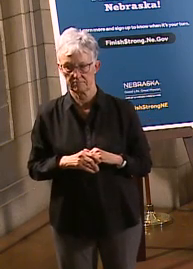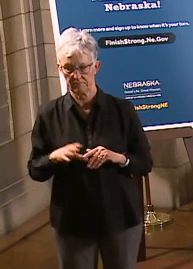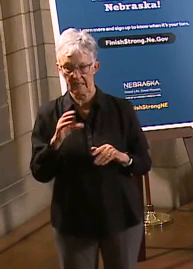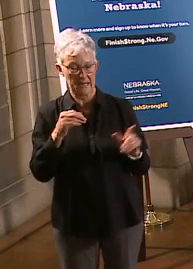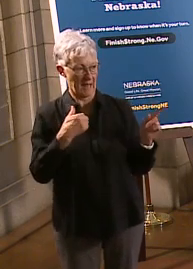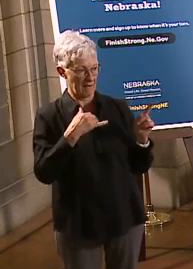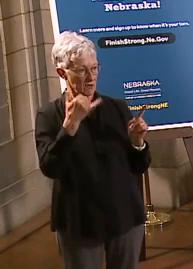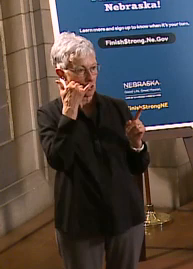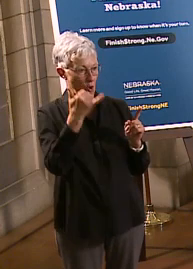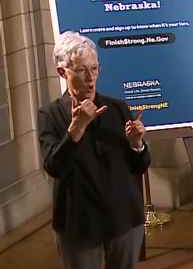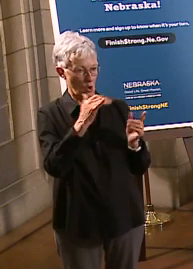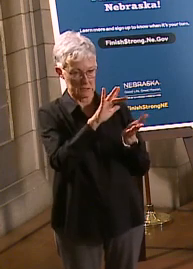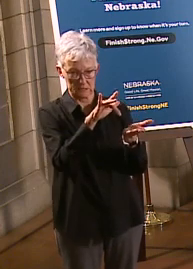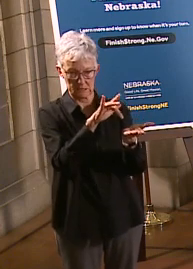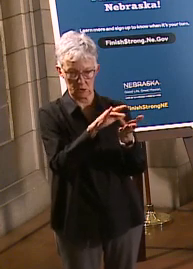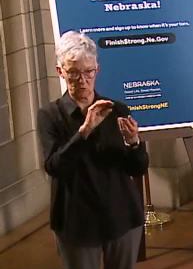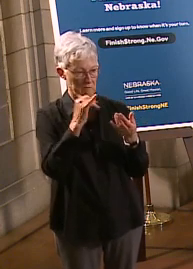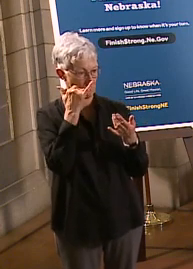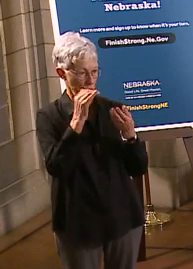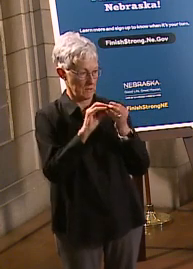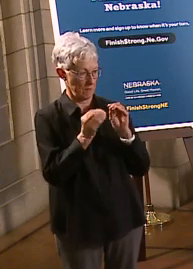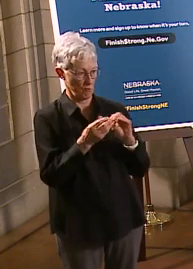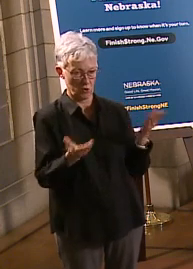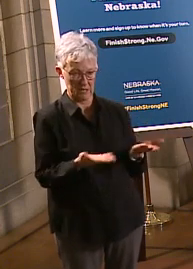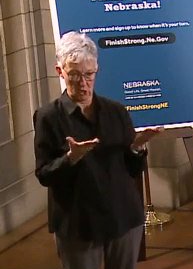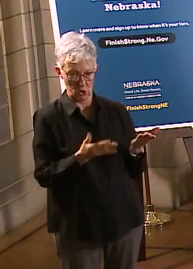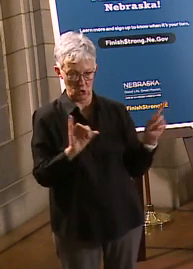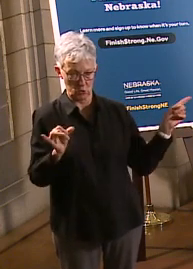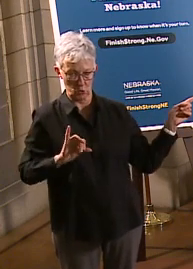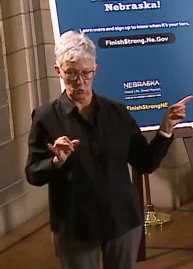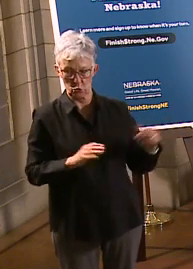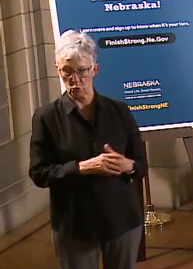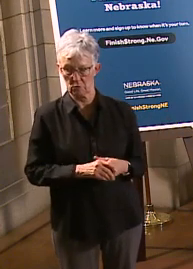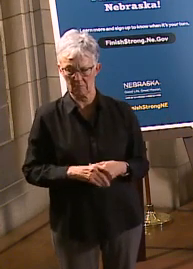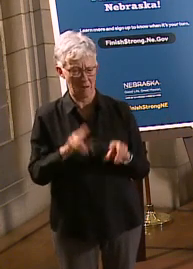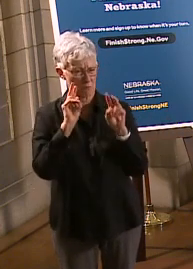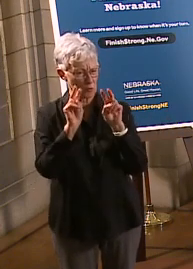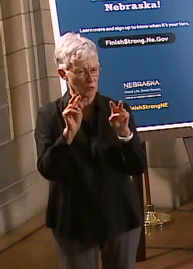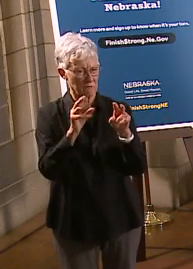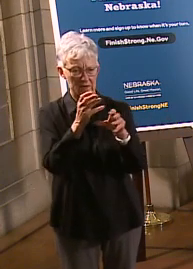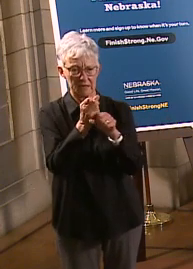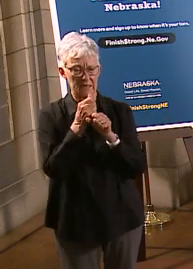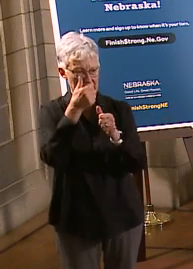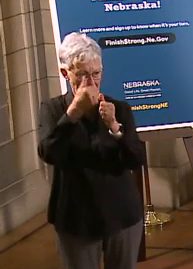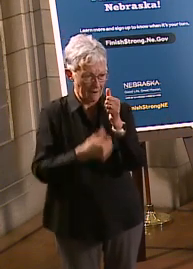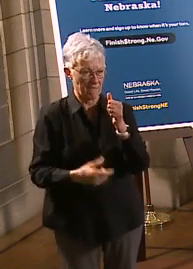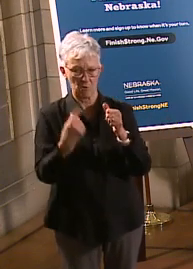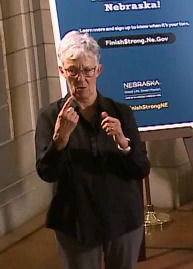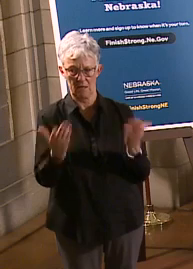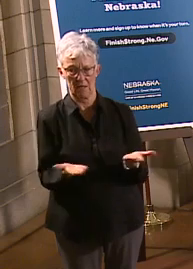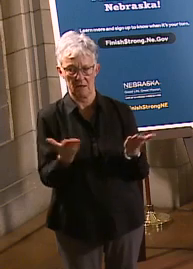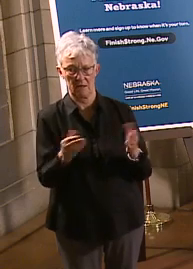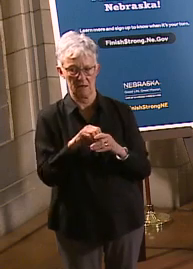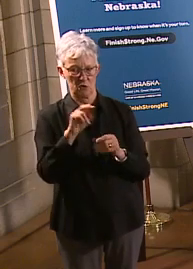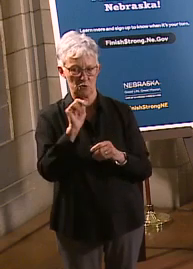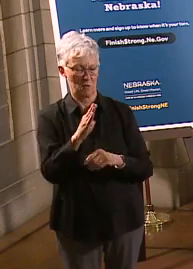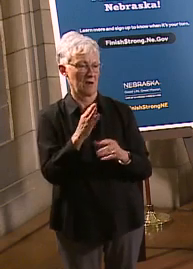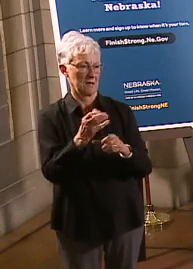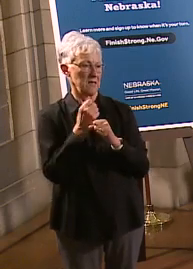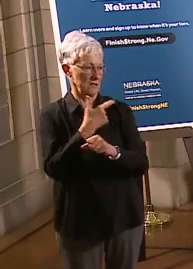number. So that's what I have, and really looking forward to getting everyone in the state vaccinated. Thank you so much.